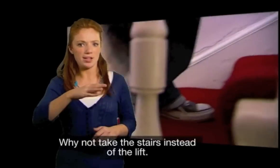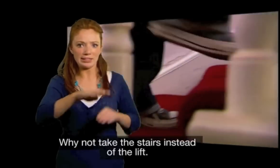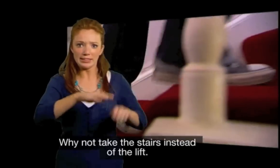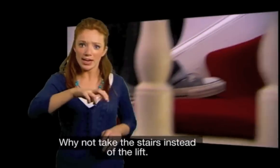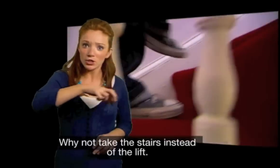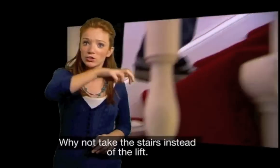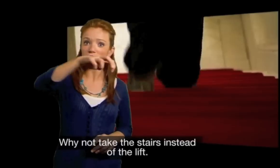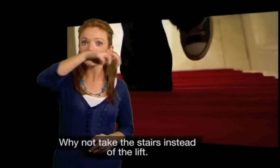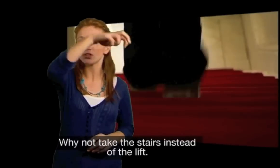lift?